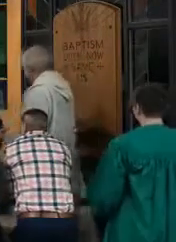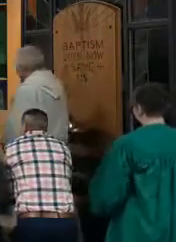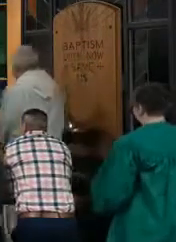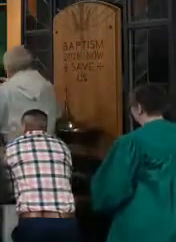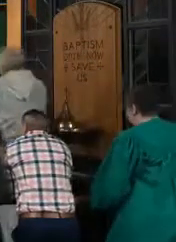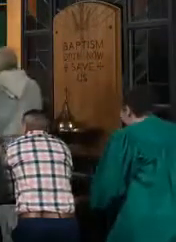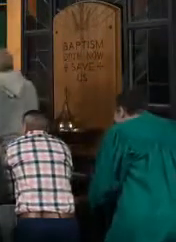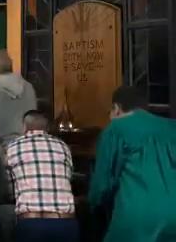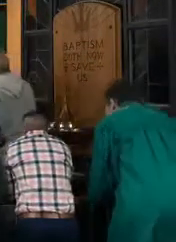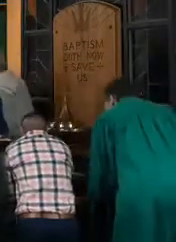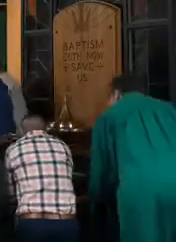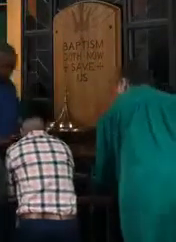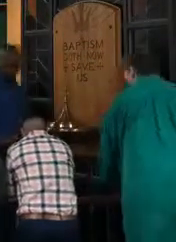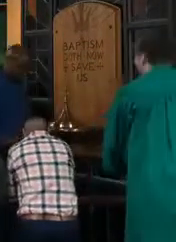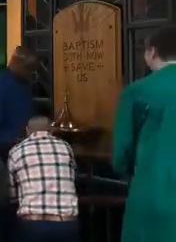Amen.